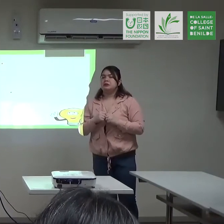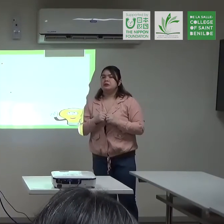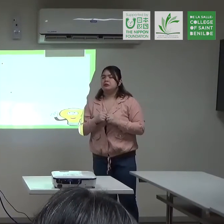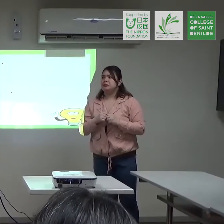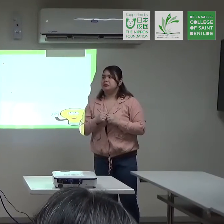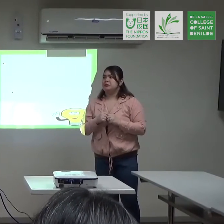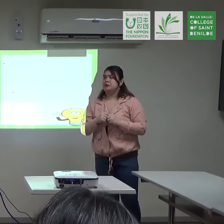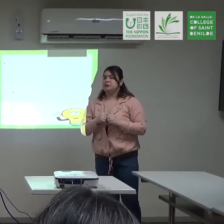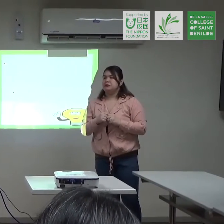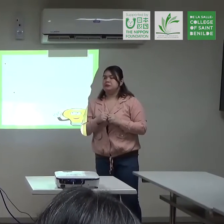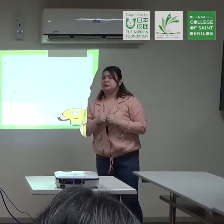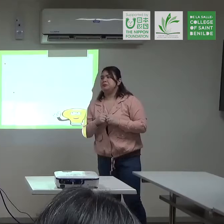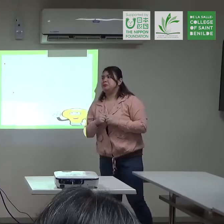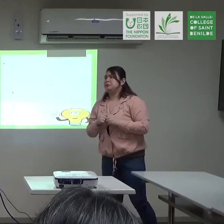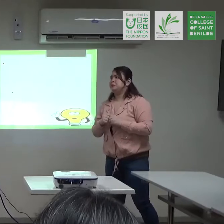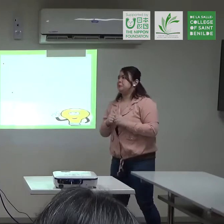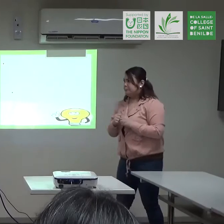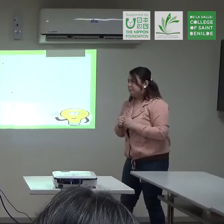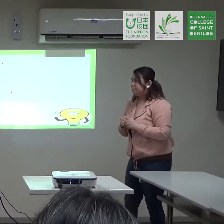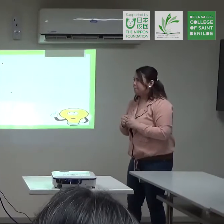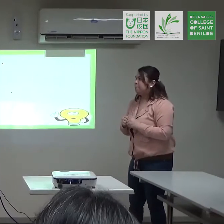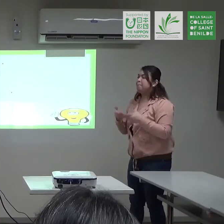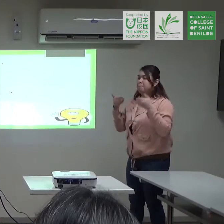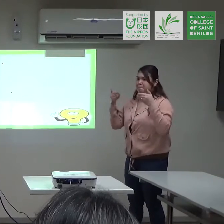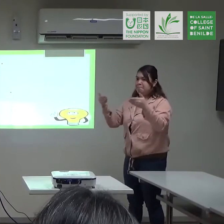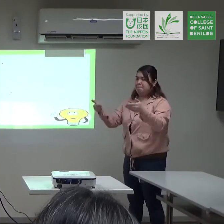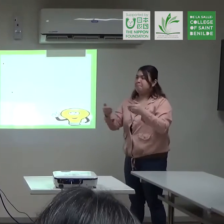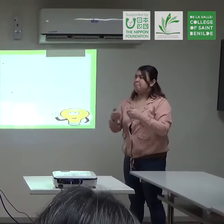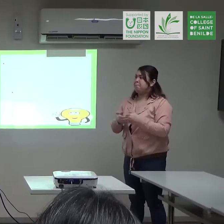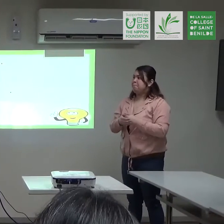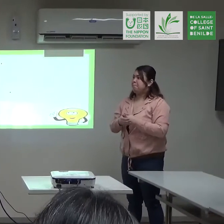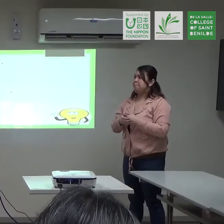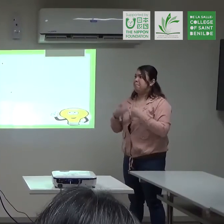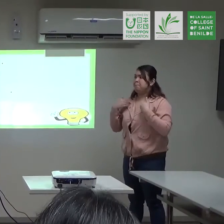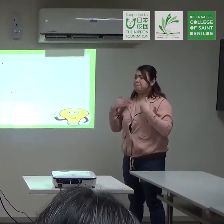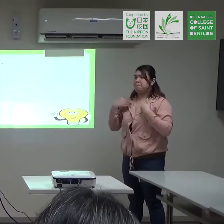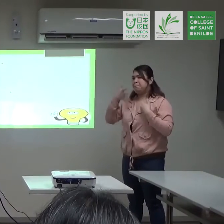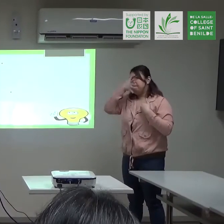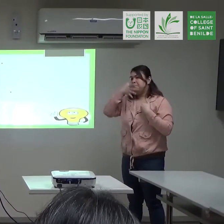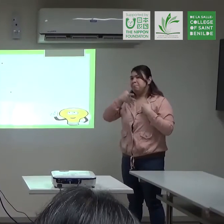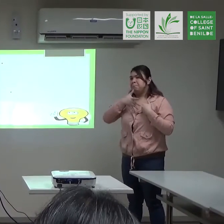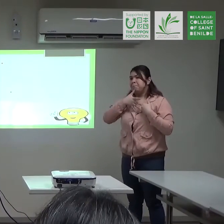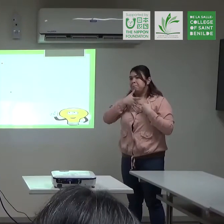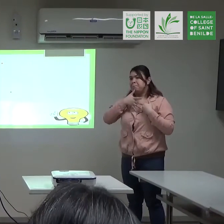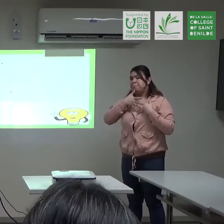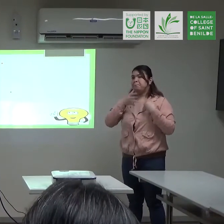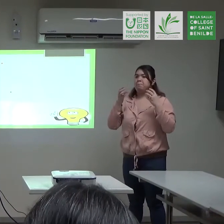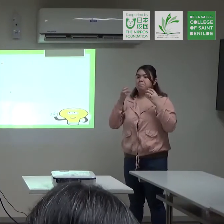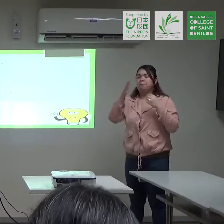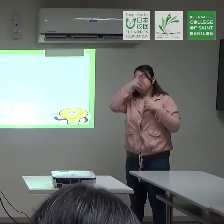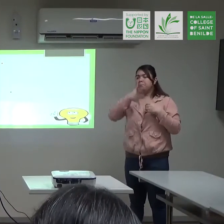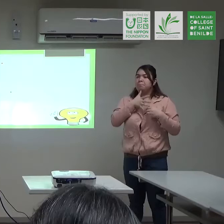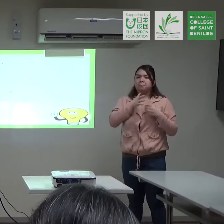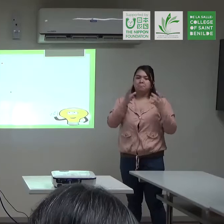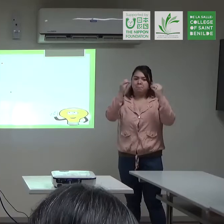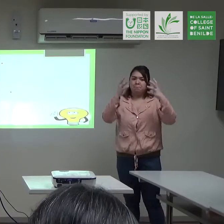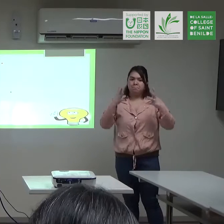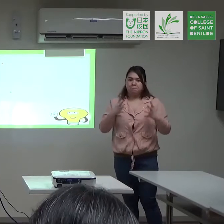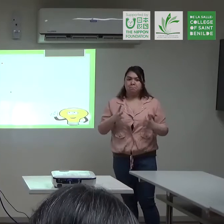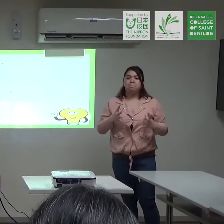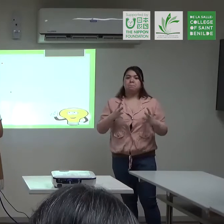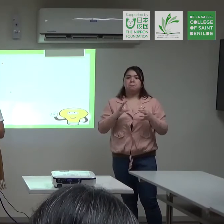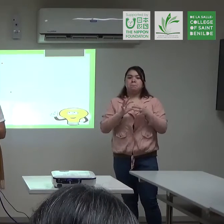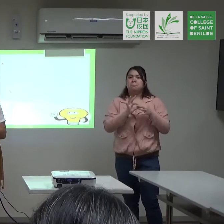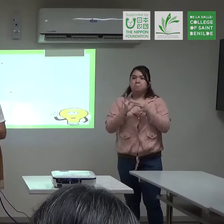your metacognitive skills. We will now go through parent-teacher collaboration. Very often we hear